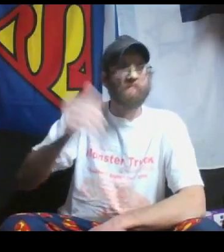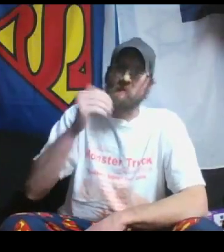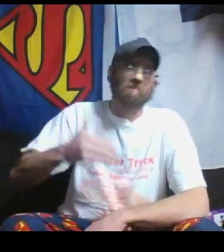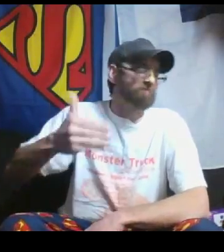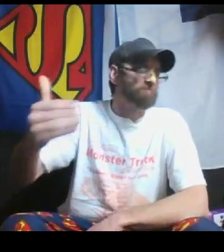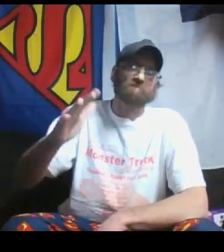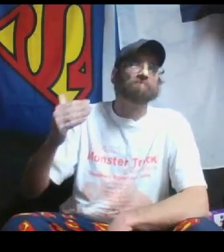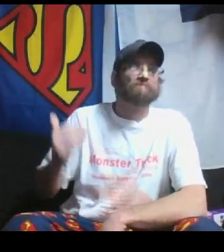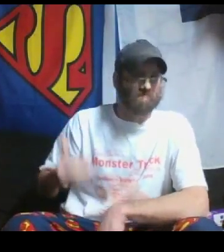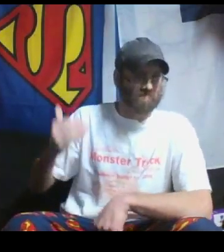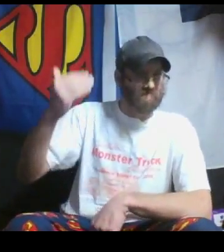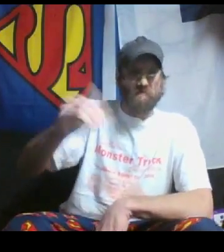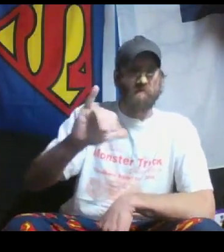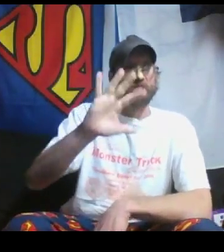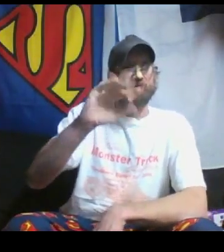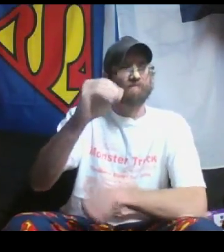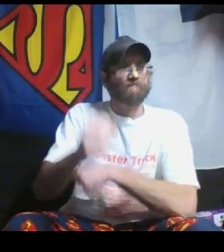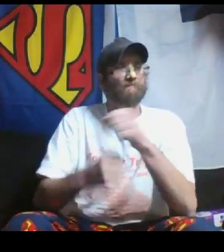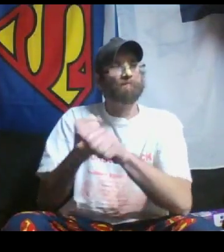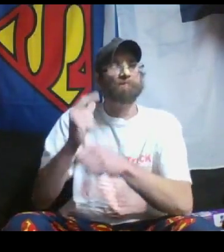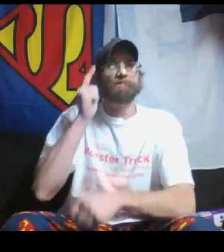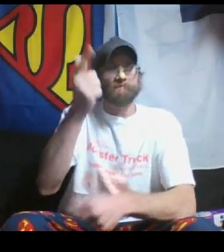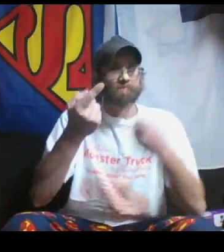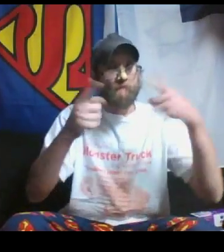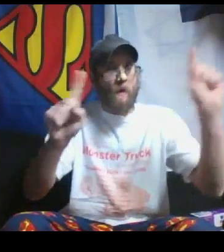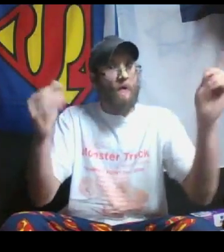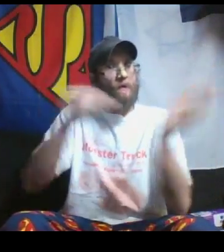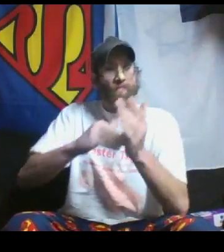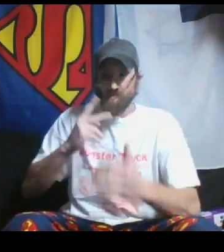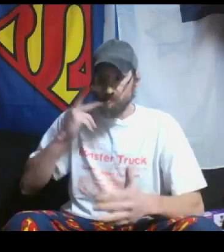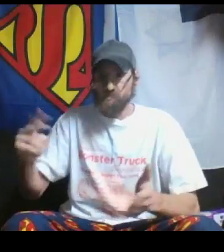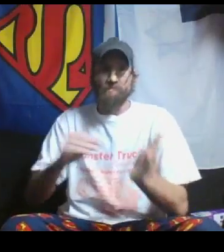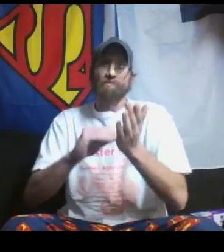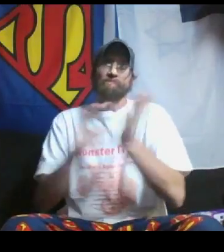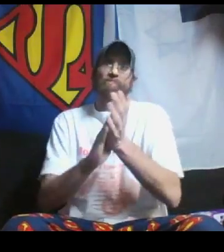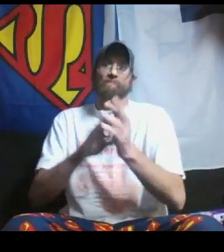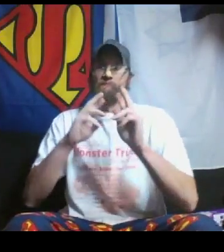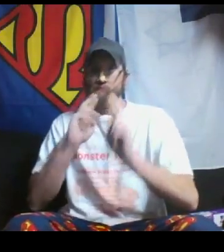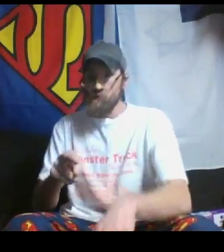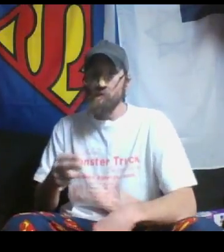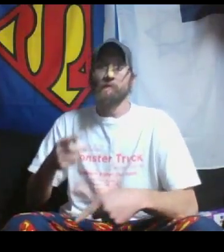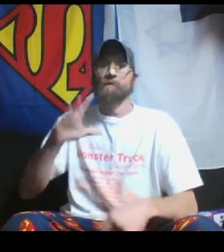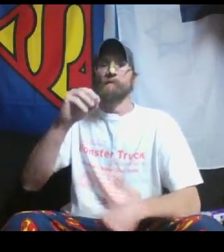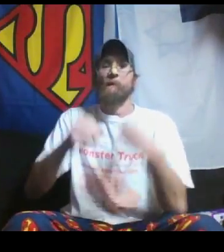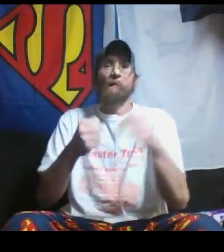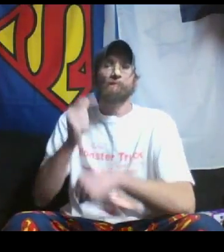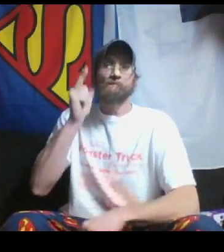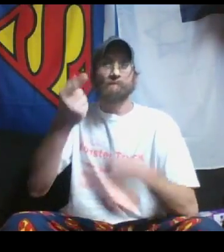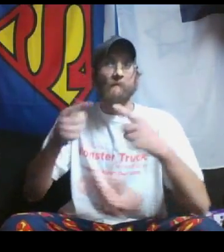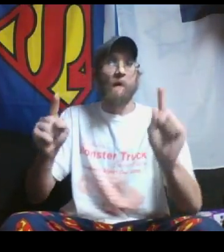or traumatic, even if those emotions are sourced from fictional events, like the aforementioned Fox News. This is due to something